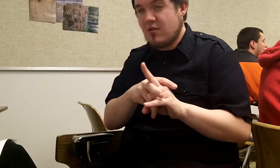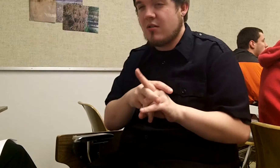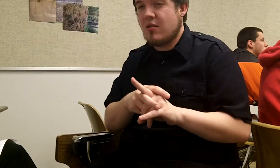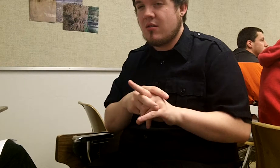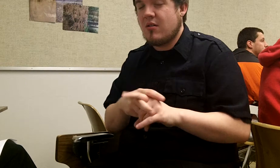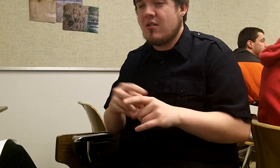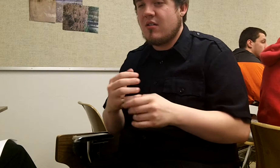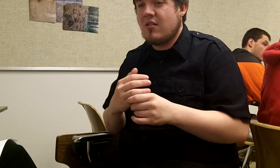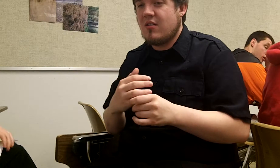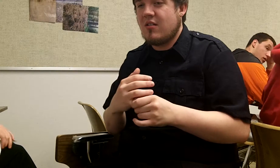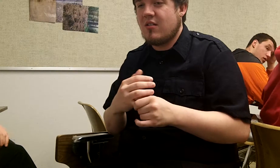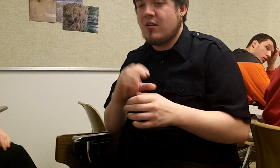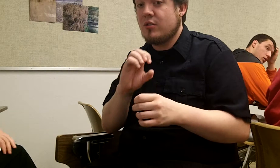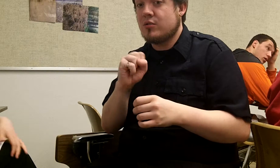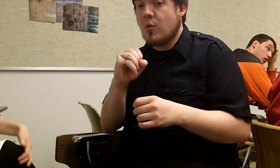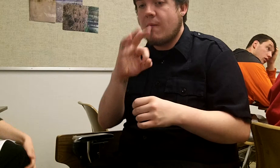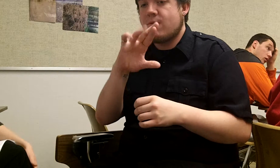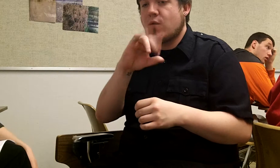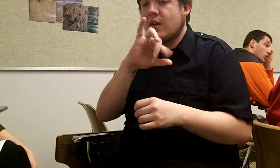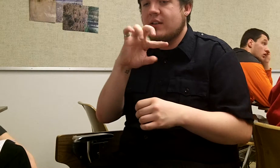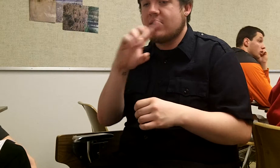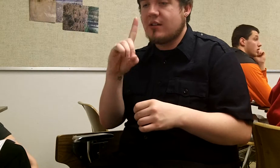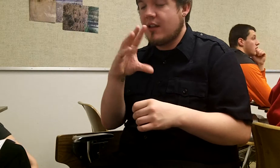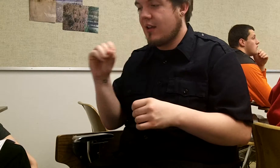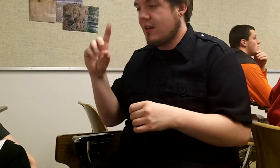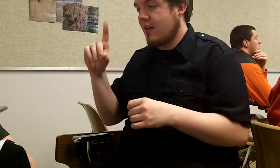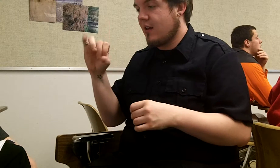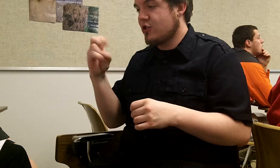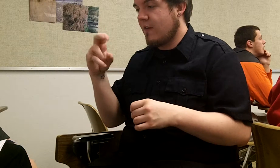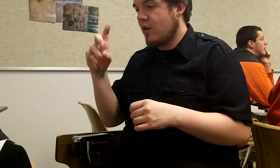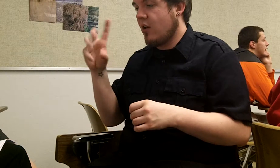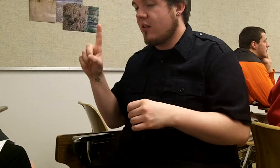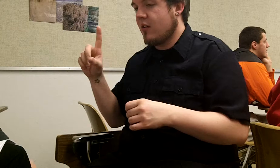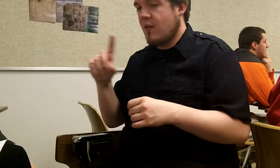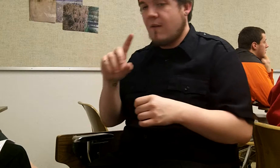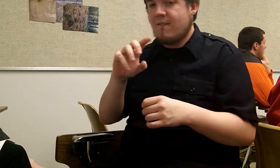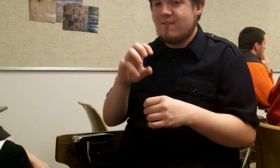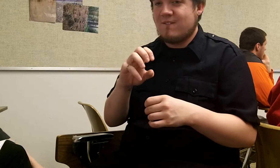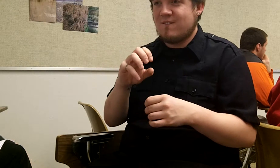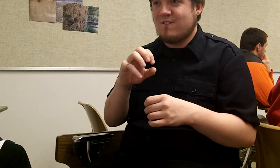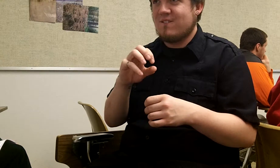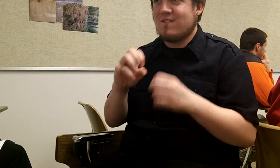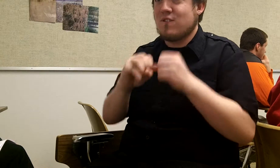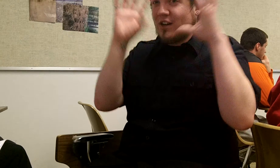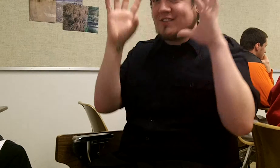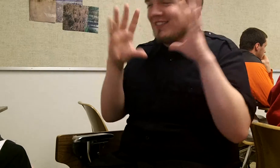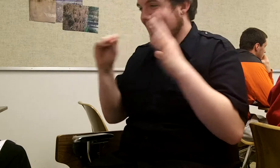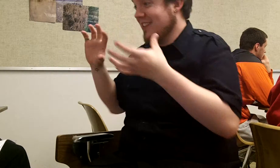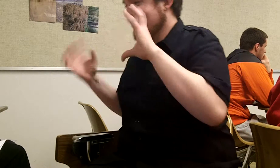frizzled and disheveled are actually very similar mutant phenotypes. So if this isn't working or this isn't working, you get this sort of